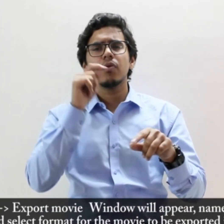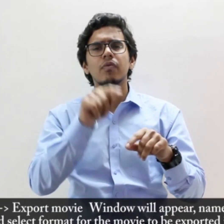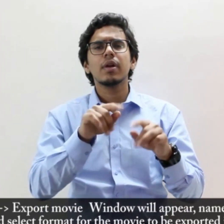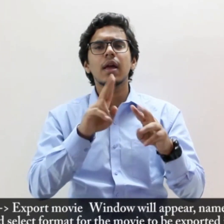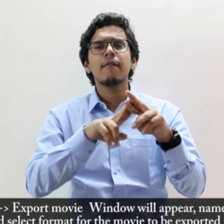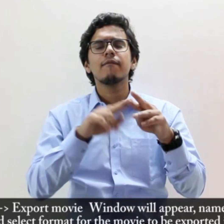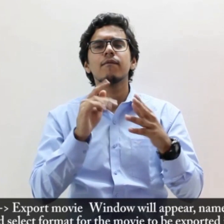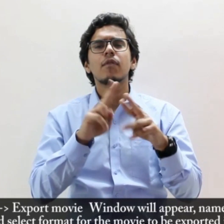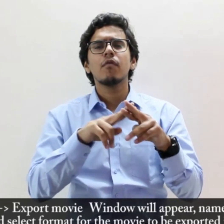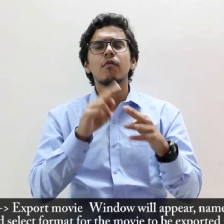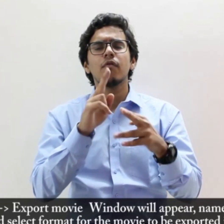Format for the movie.